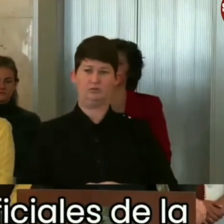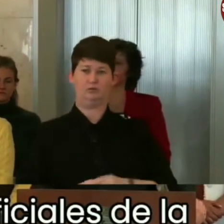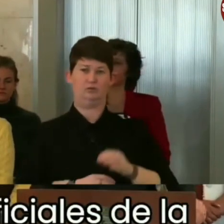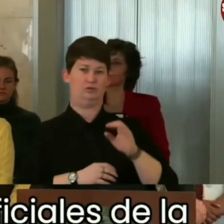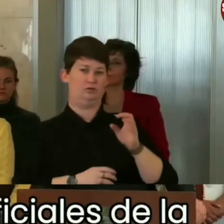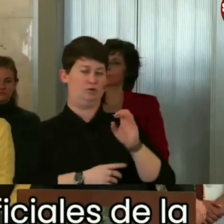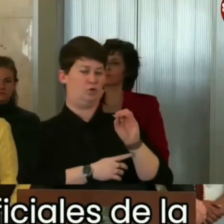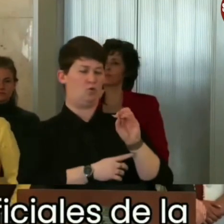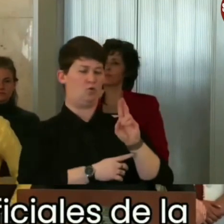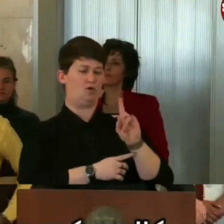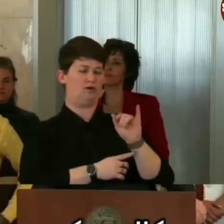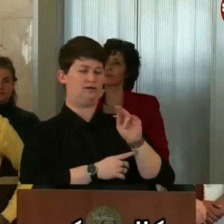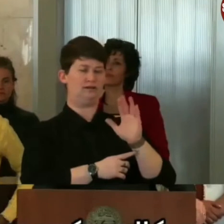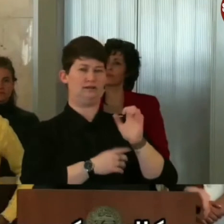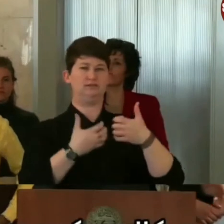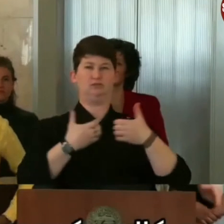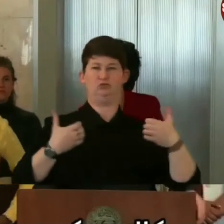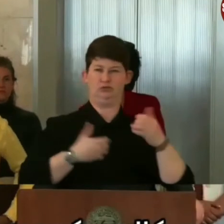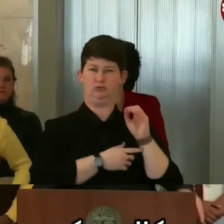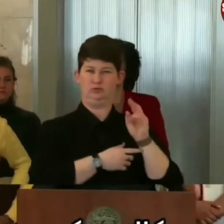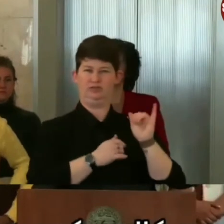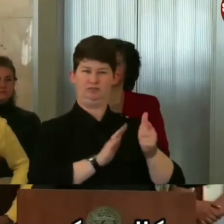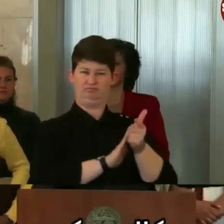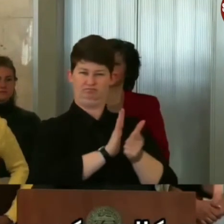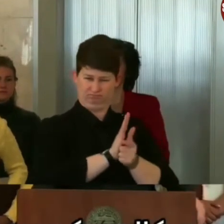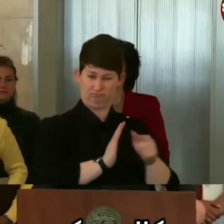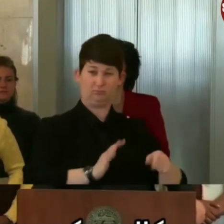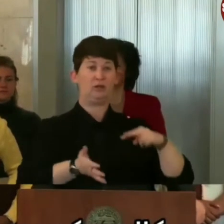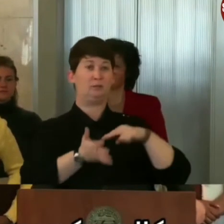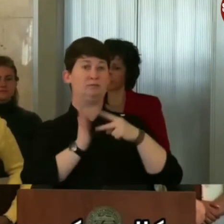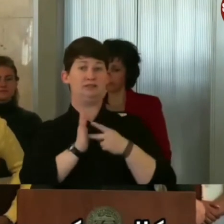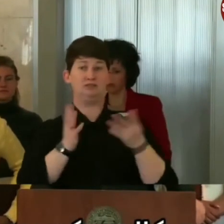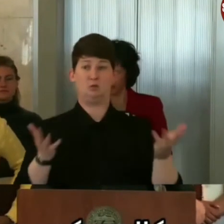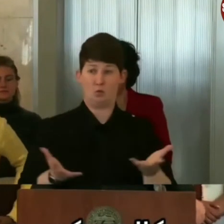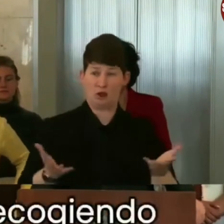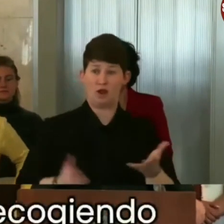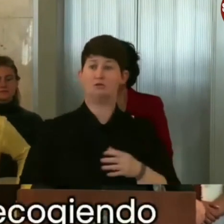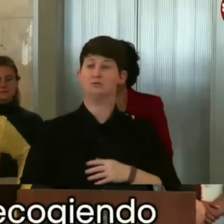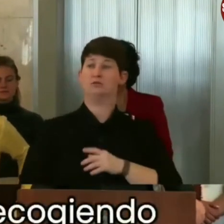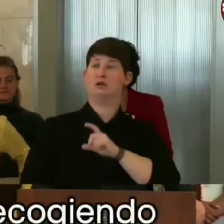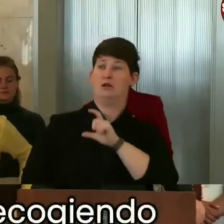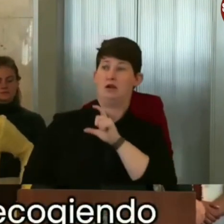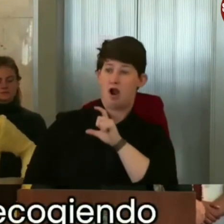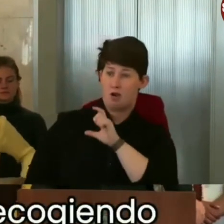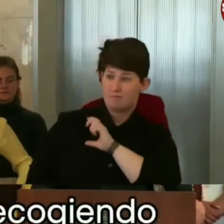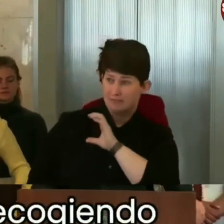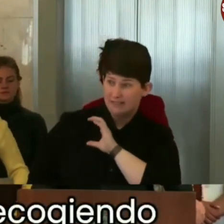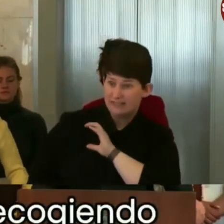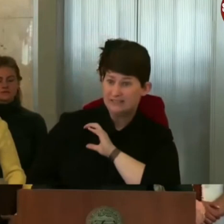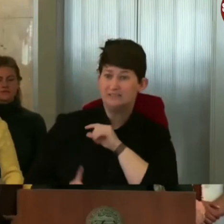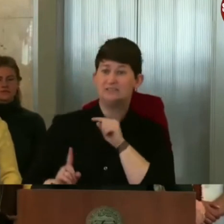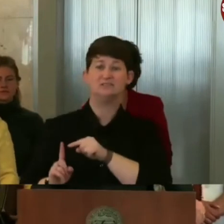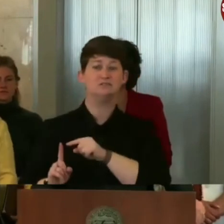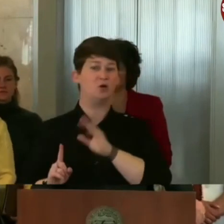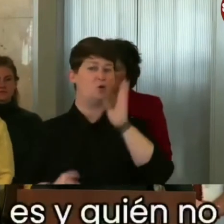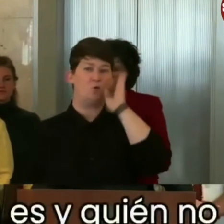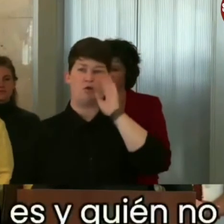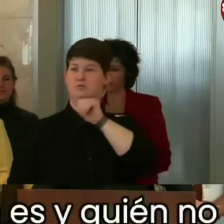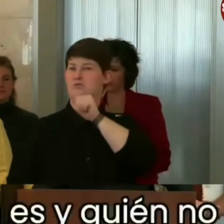states clearly that our city officials, our police officers and beyond, will not be gathering